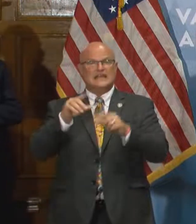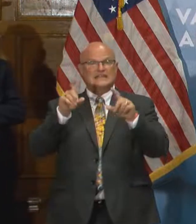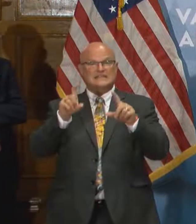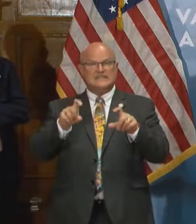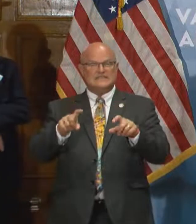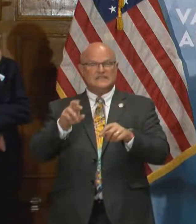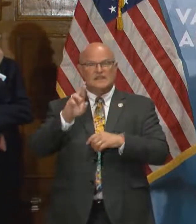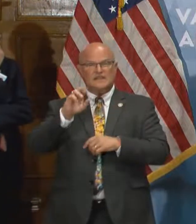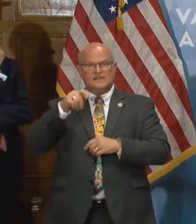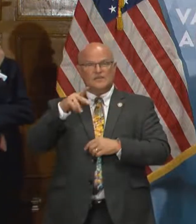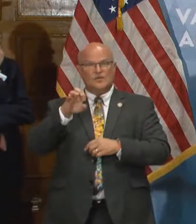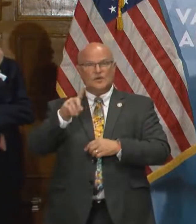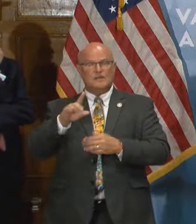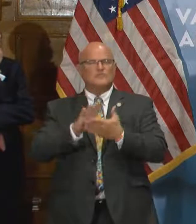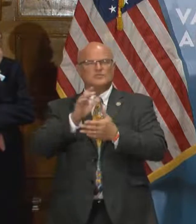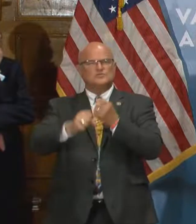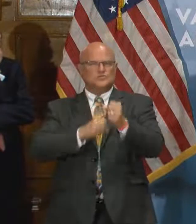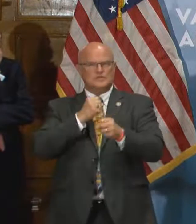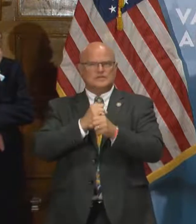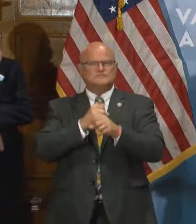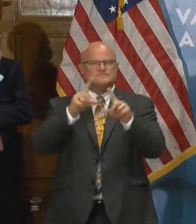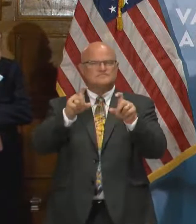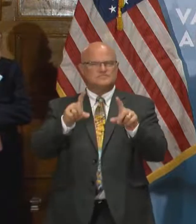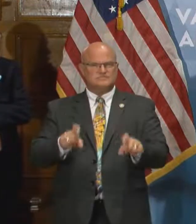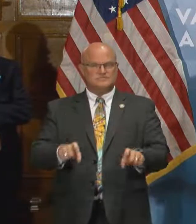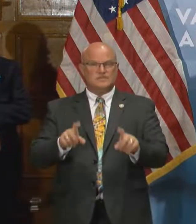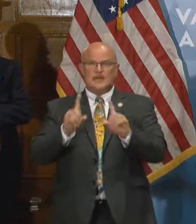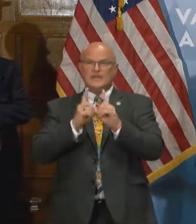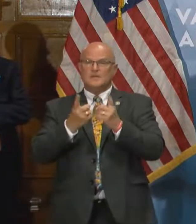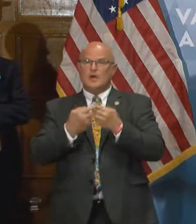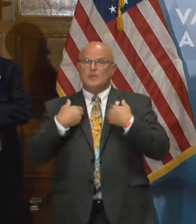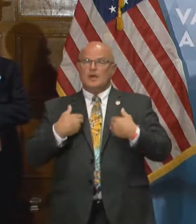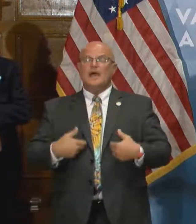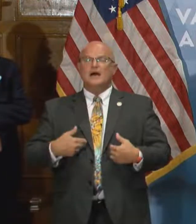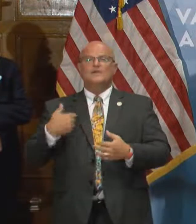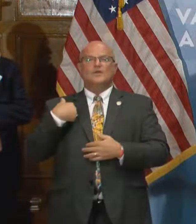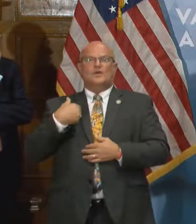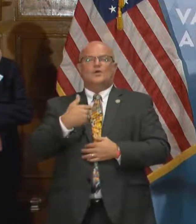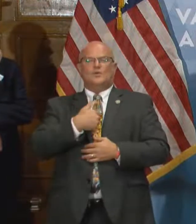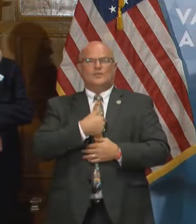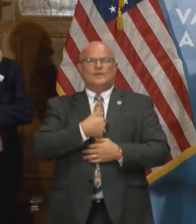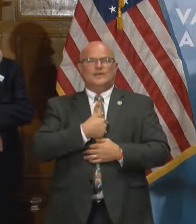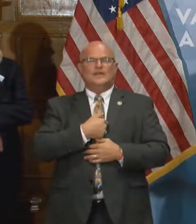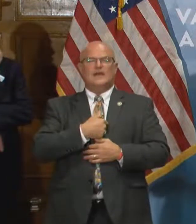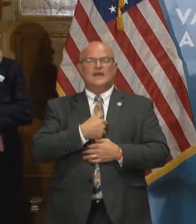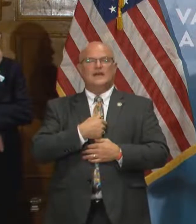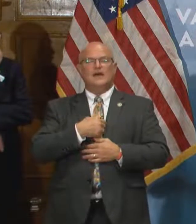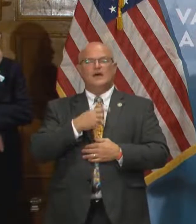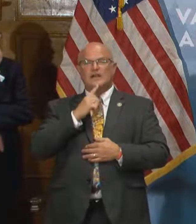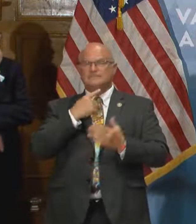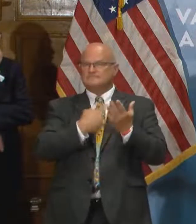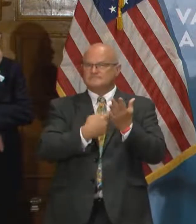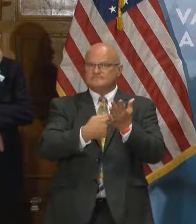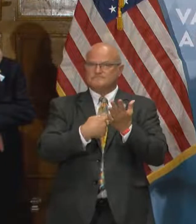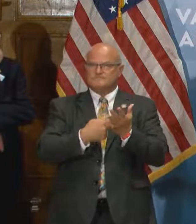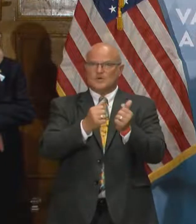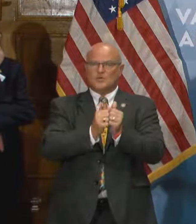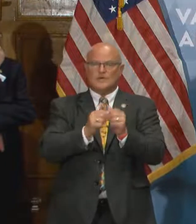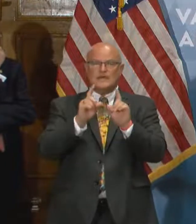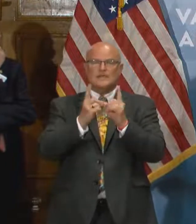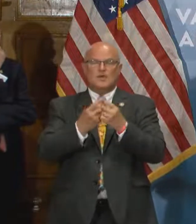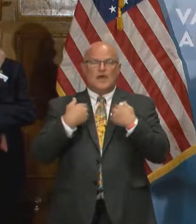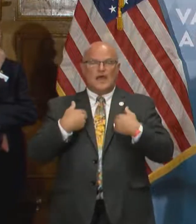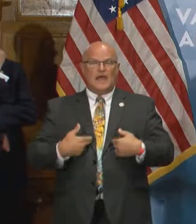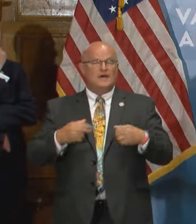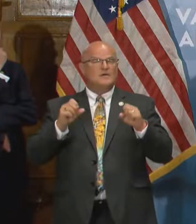testing through the school year. The Department of Health, we are, as the governor said, talking with the Department of Health about